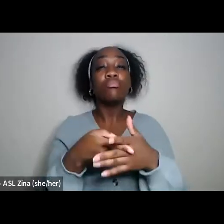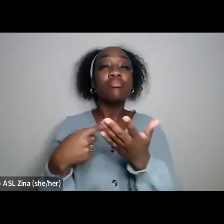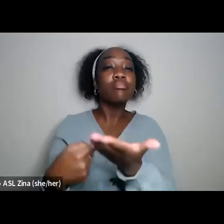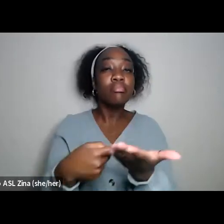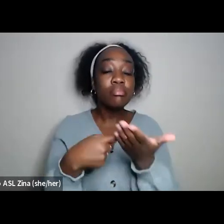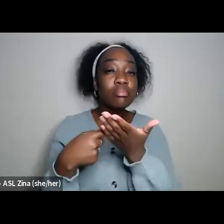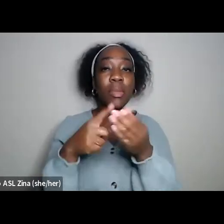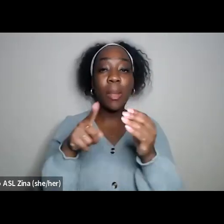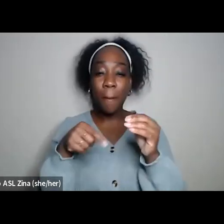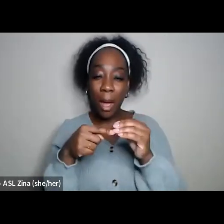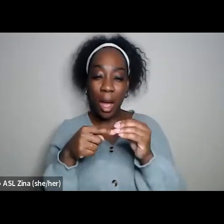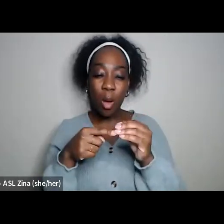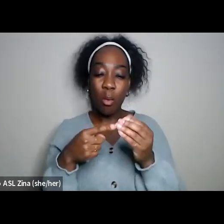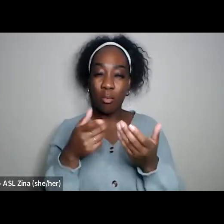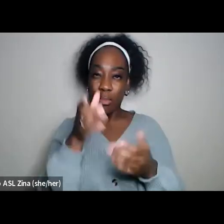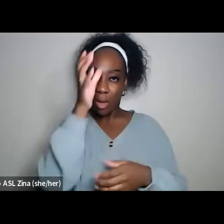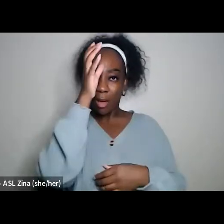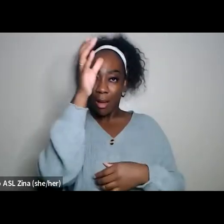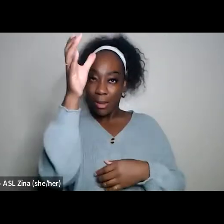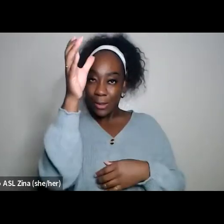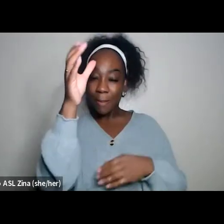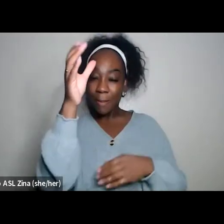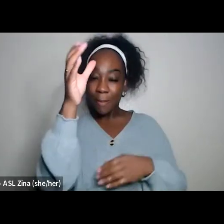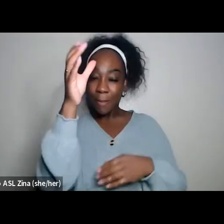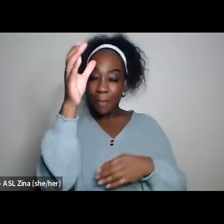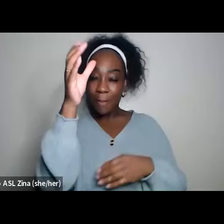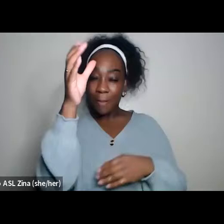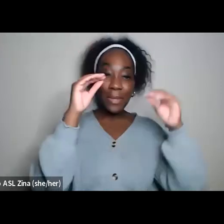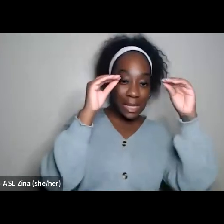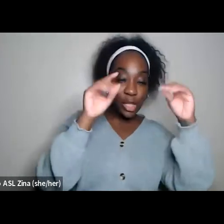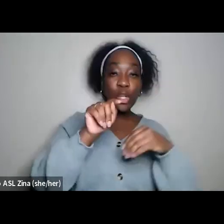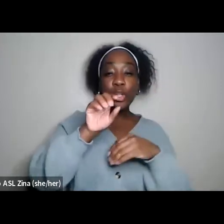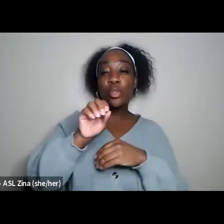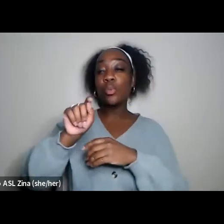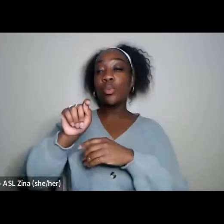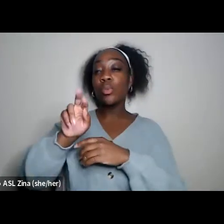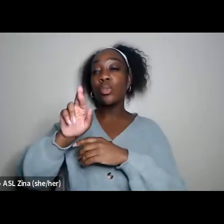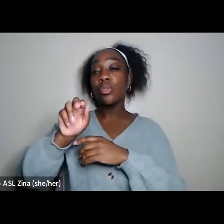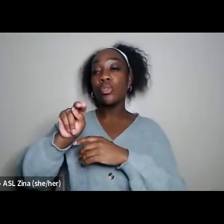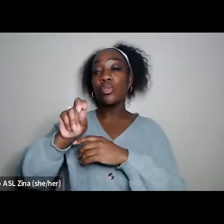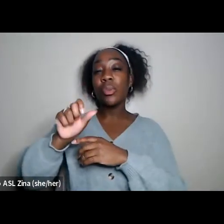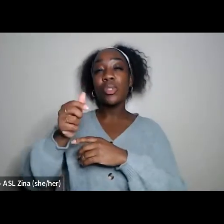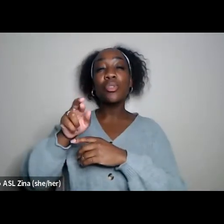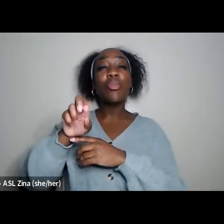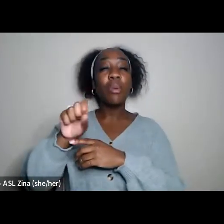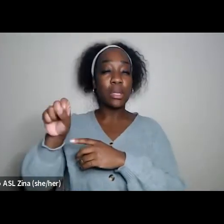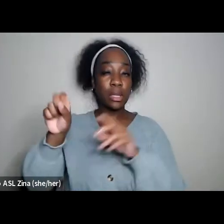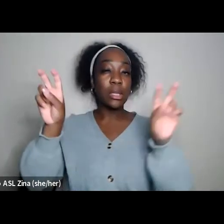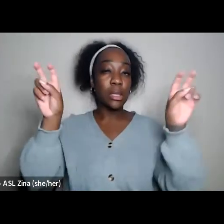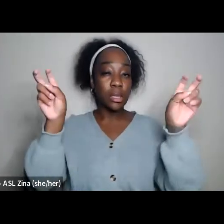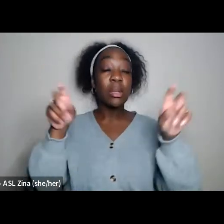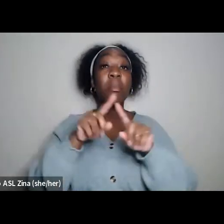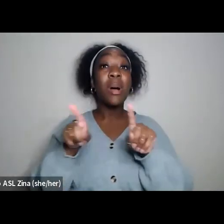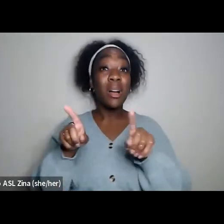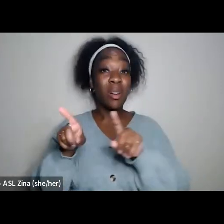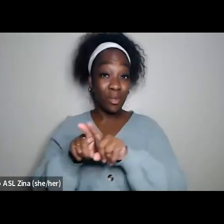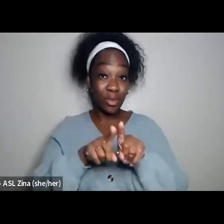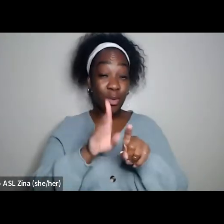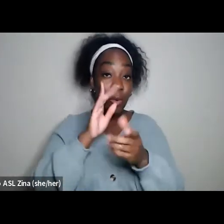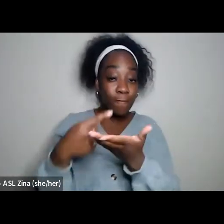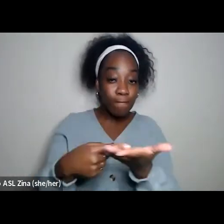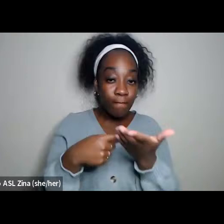teaching to transgress. But also, we're going to talk about some things that need to be talked about.